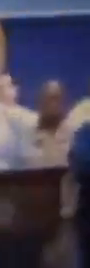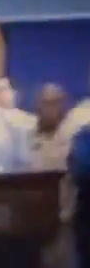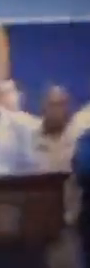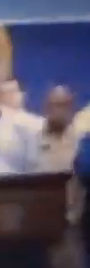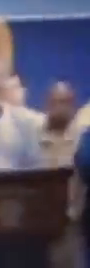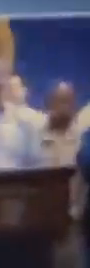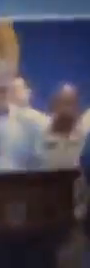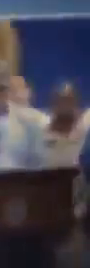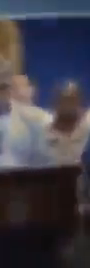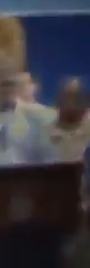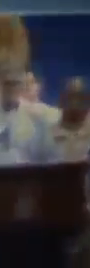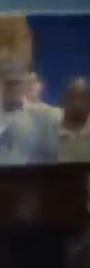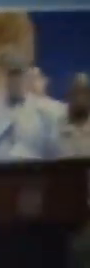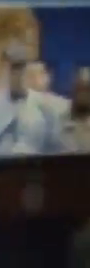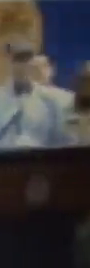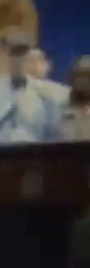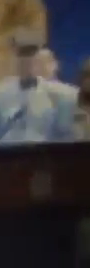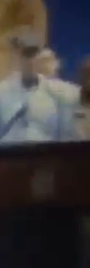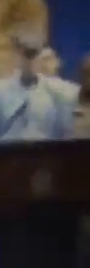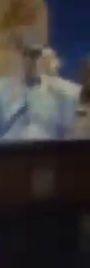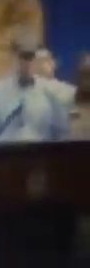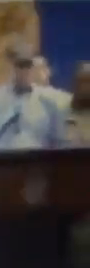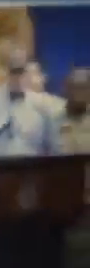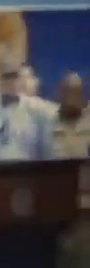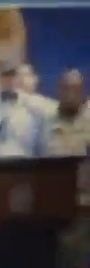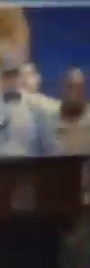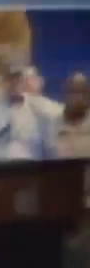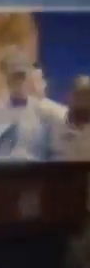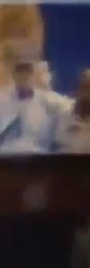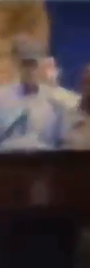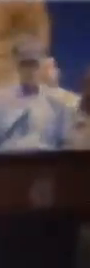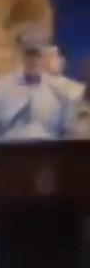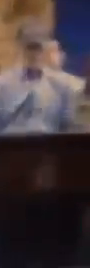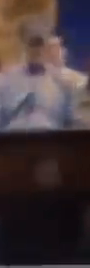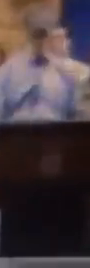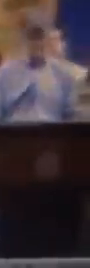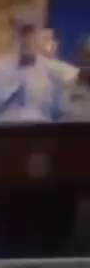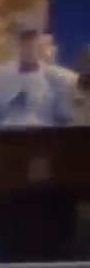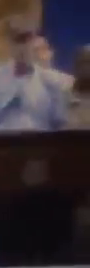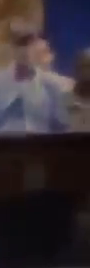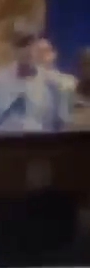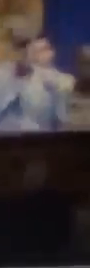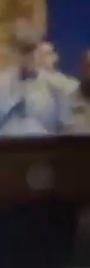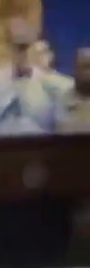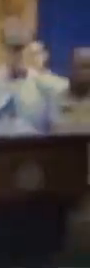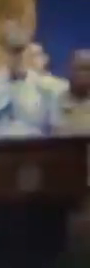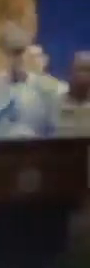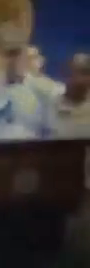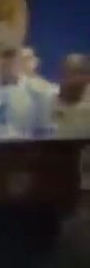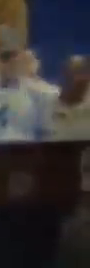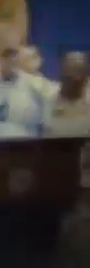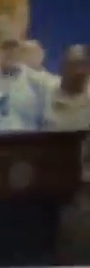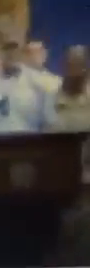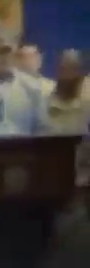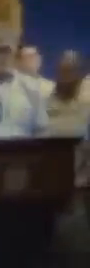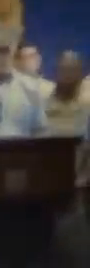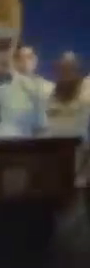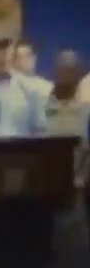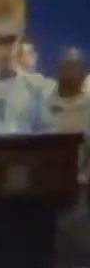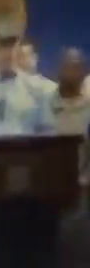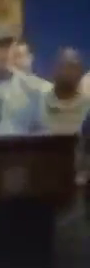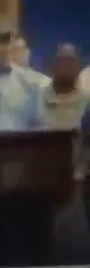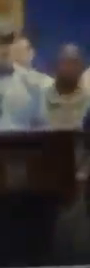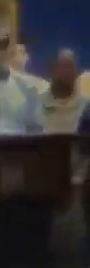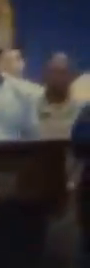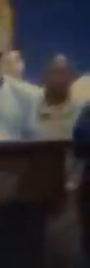helicopters, and air evacuation crews are ready to support our state. The Florida Fish and Wildlife Conservation Commission is preparing search and rescue teams